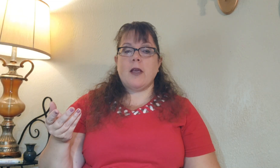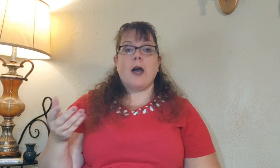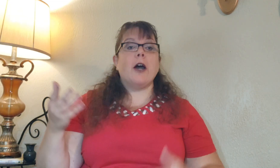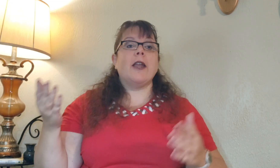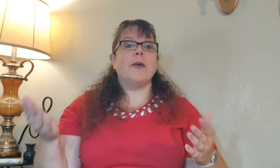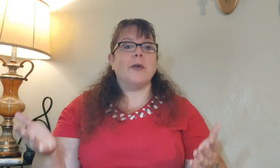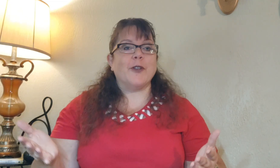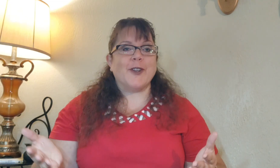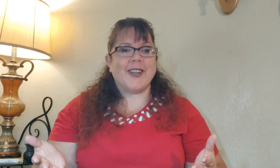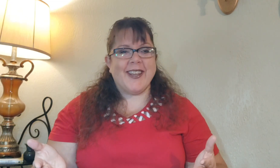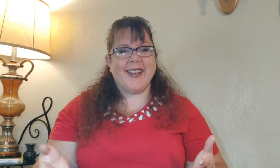hot air balloon.